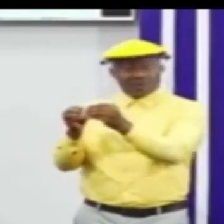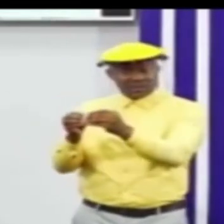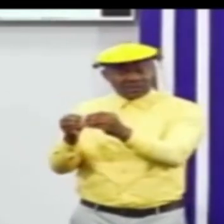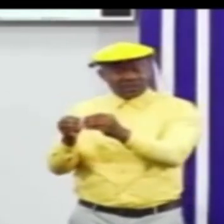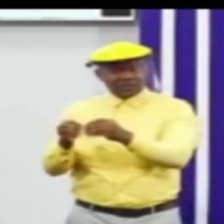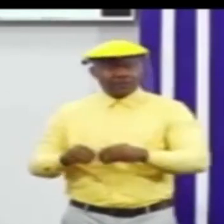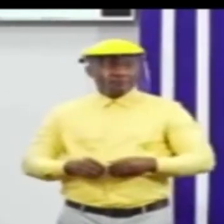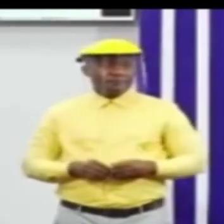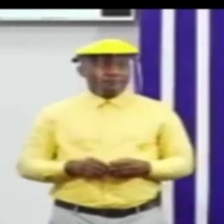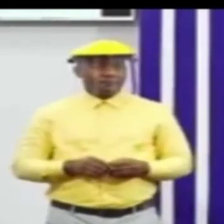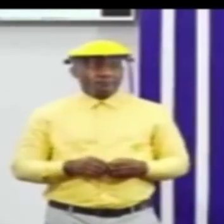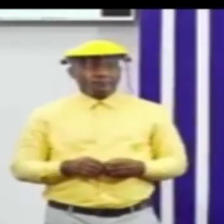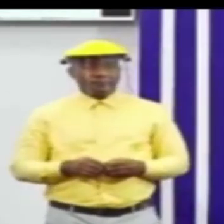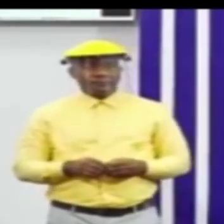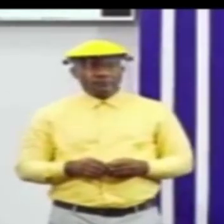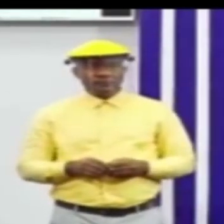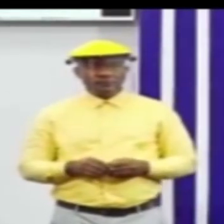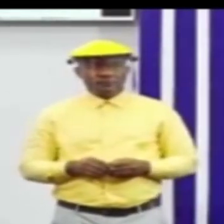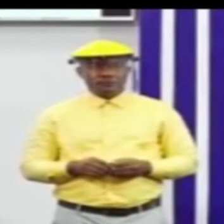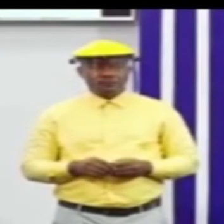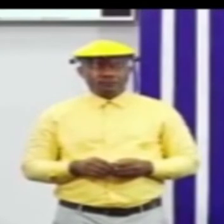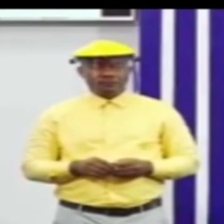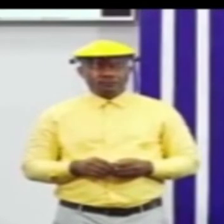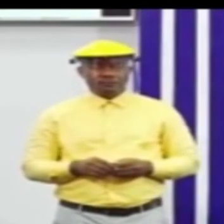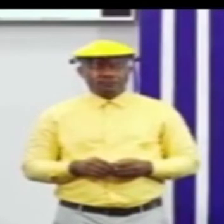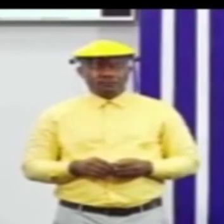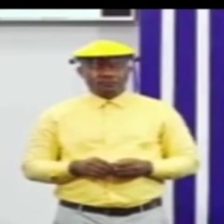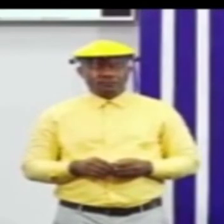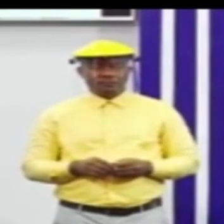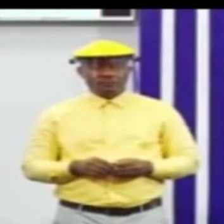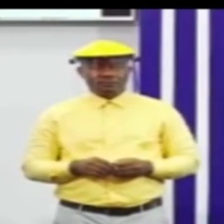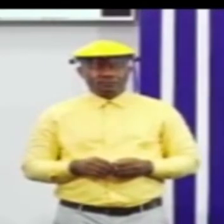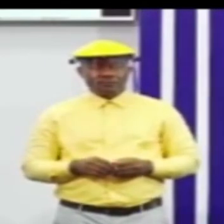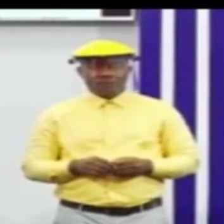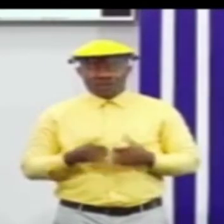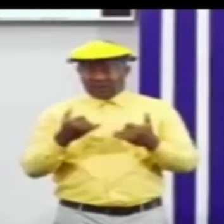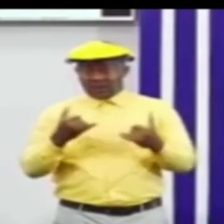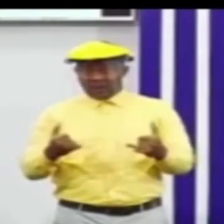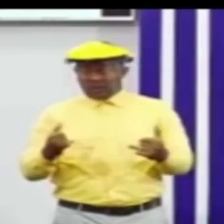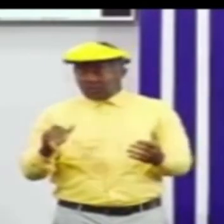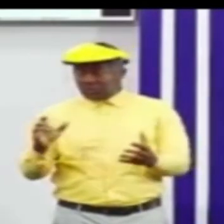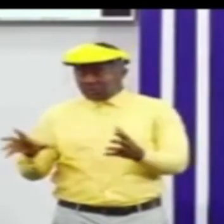recoveries. That brings our